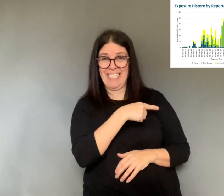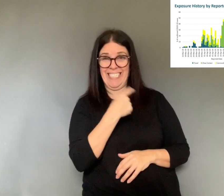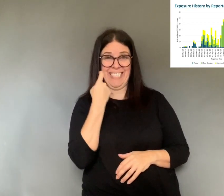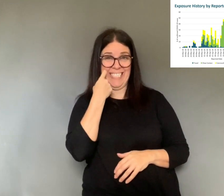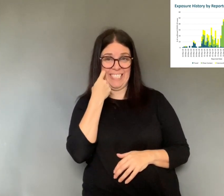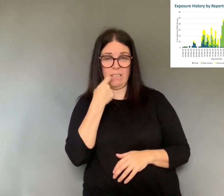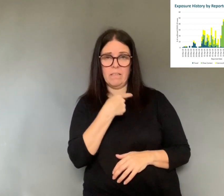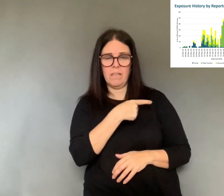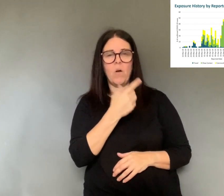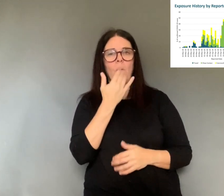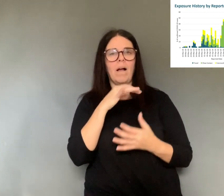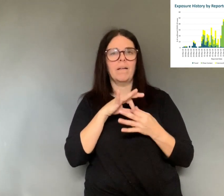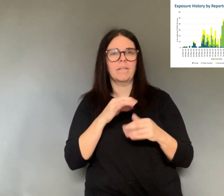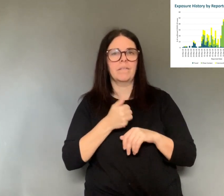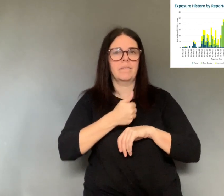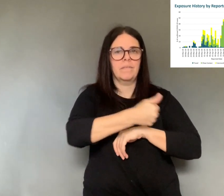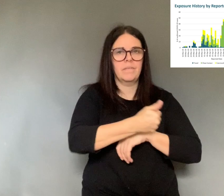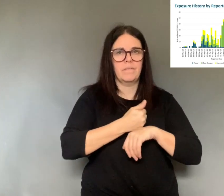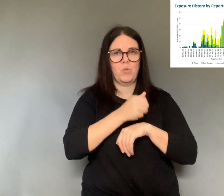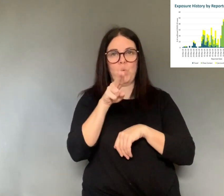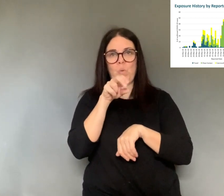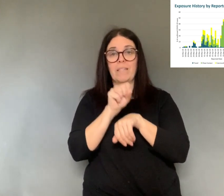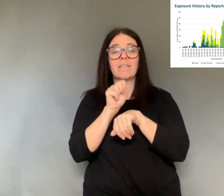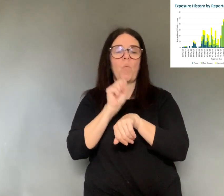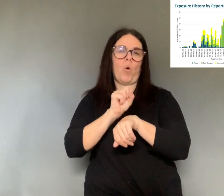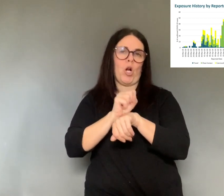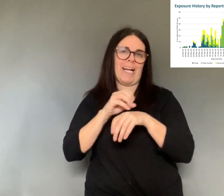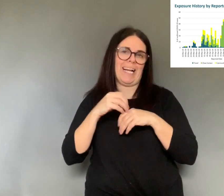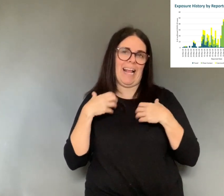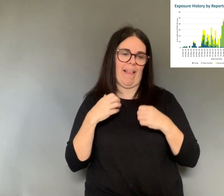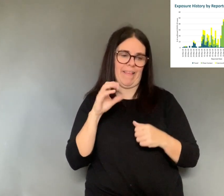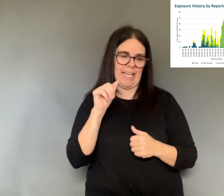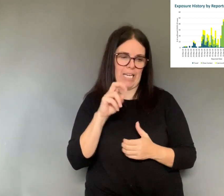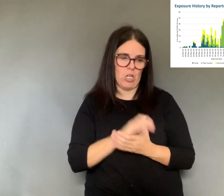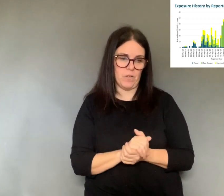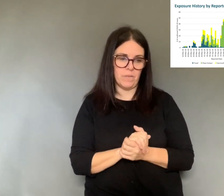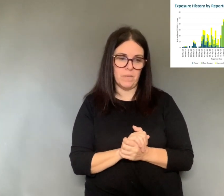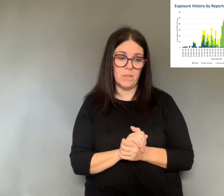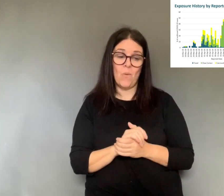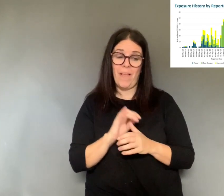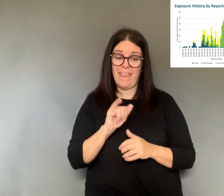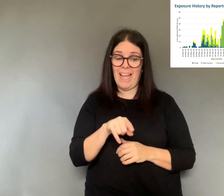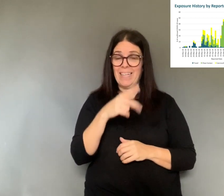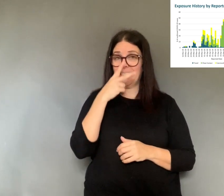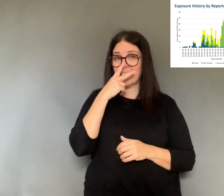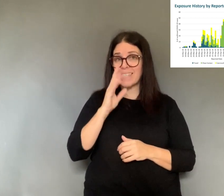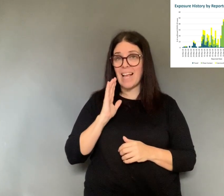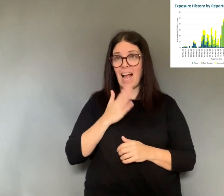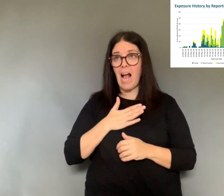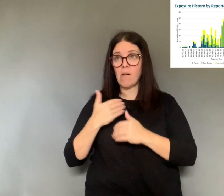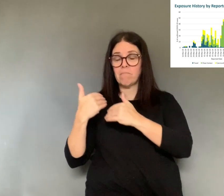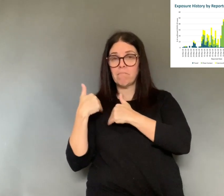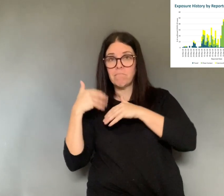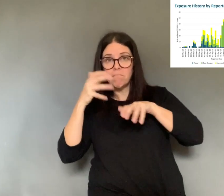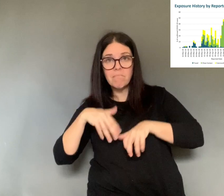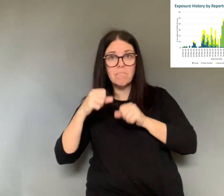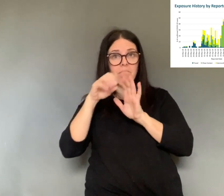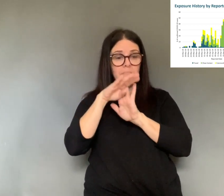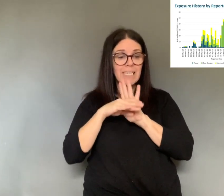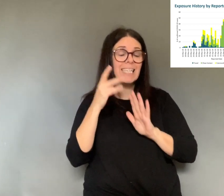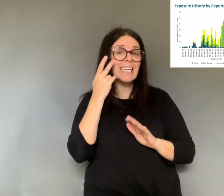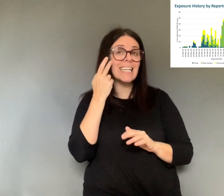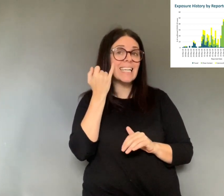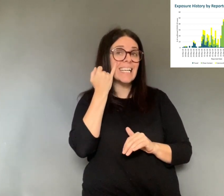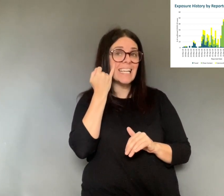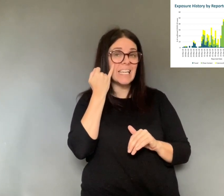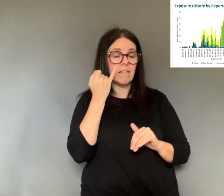And this also shows this particular graph. It also shows the impact of our measures. If we track down most of the cases to a close contact, that